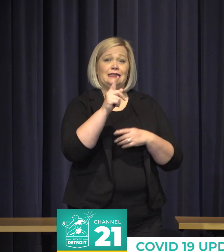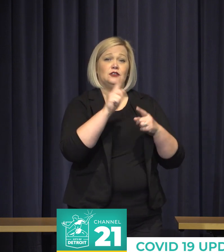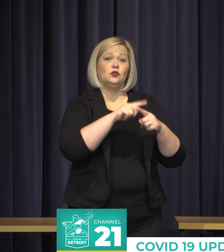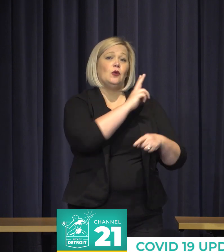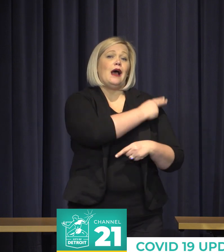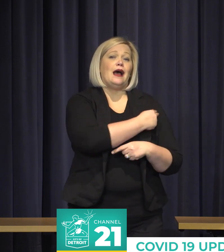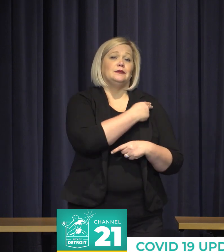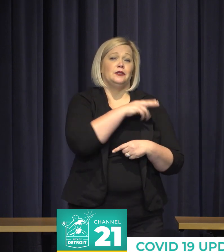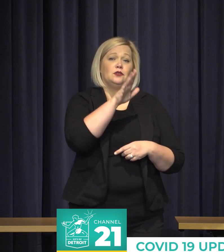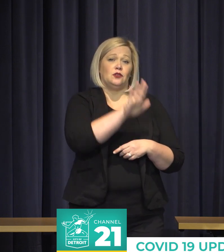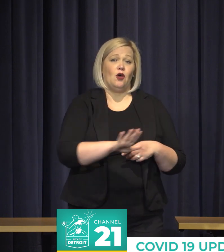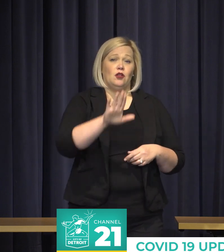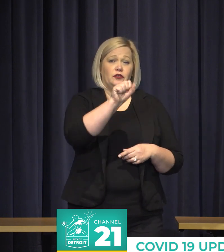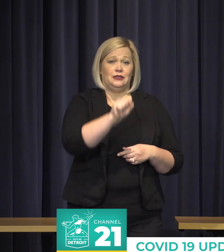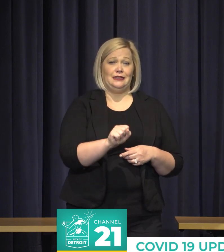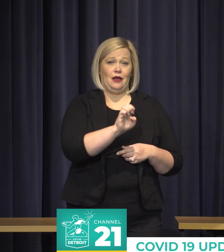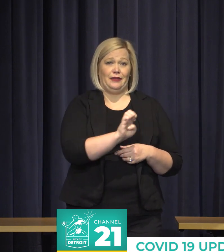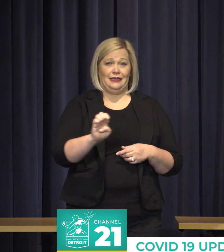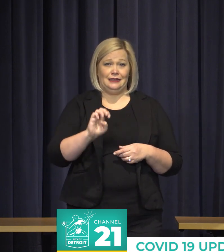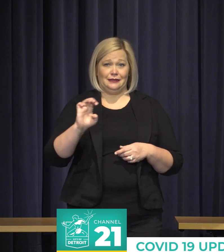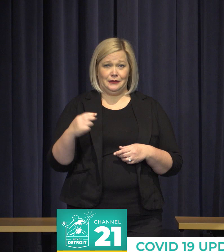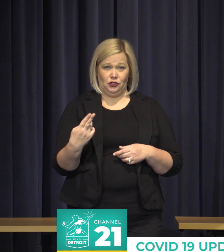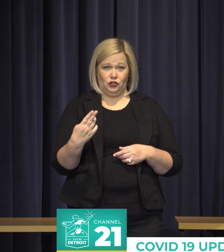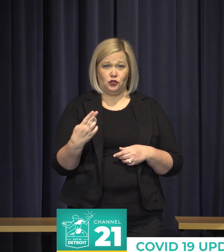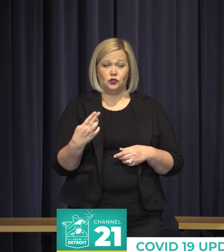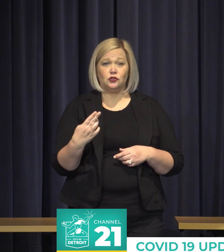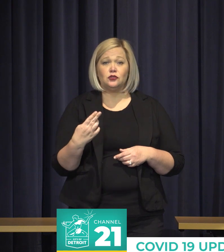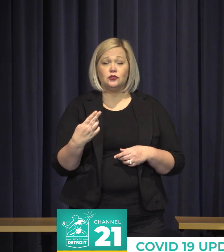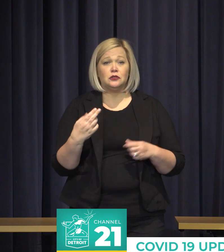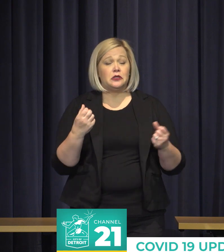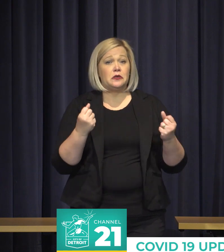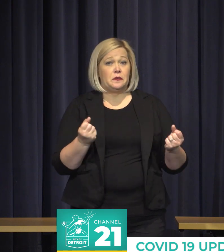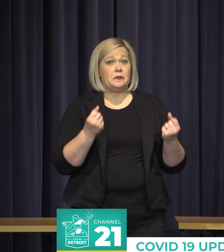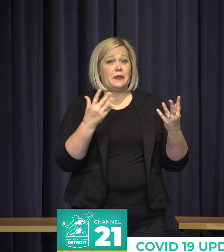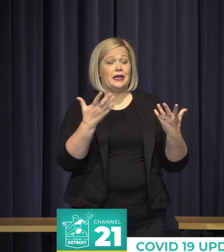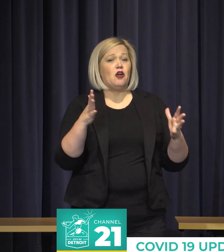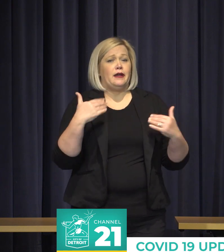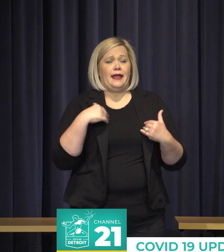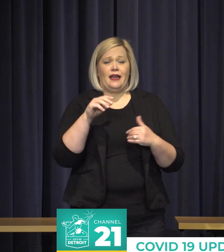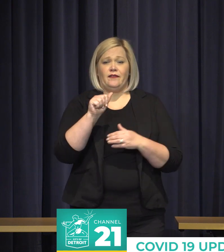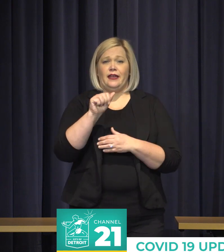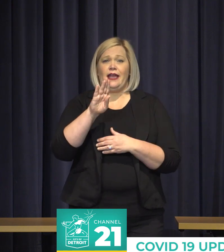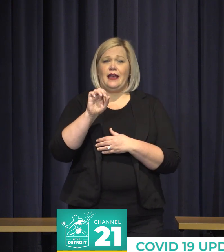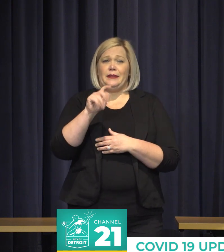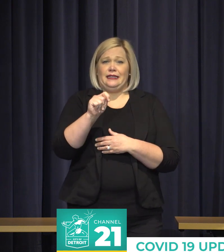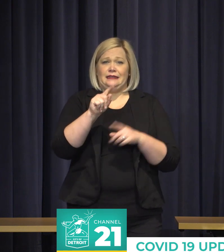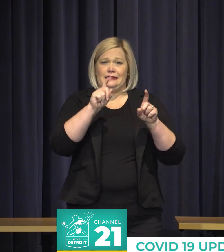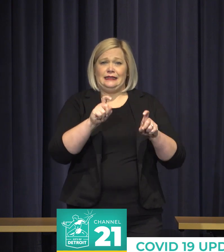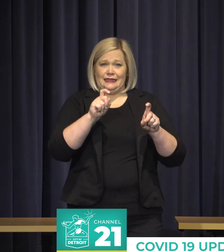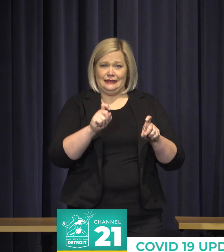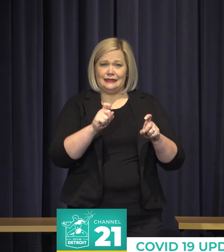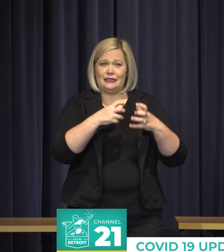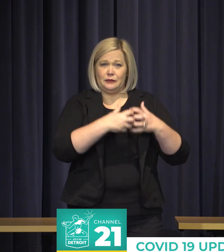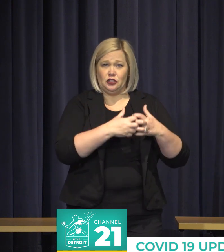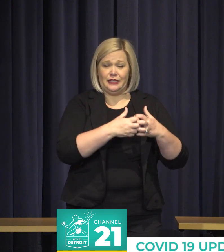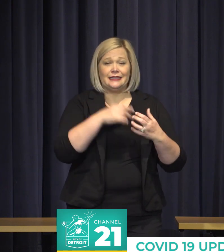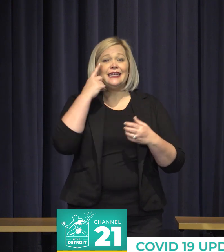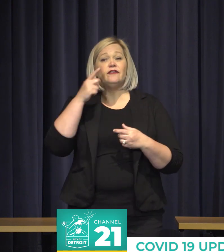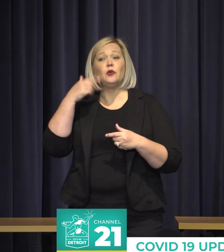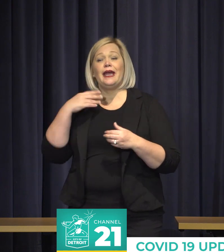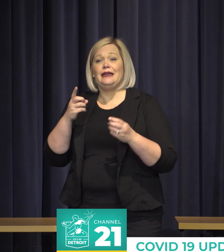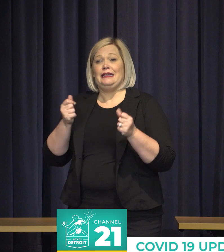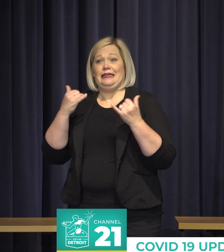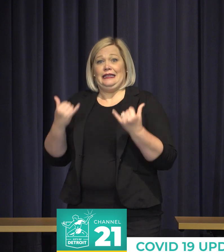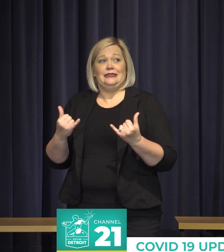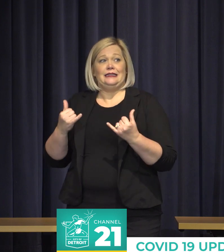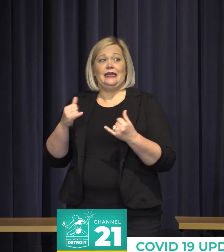Michigan. A number of hospitals already have Abbott testing machines. If you've ever had an instant flu test, it was